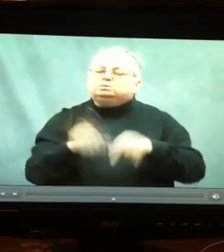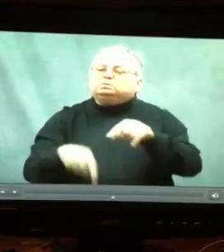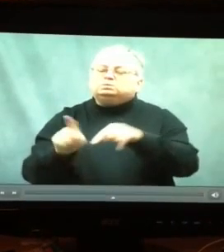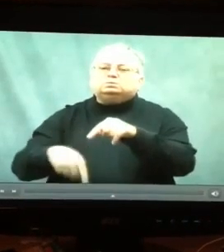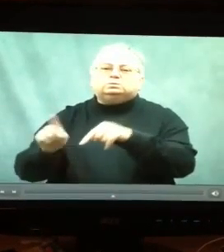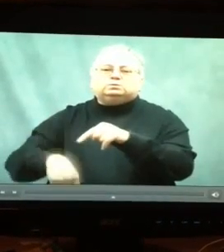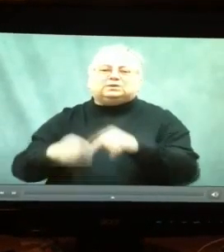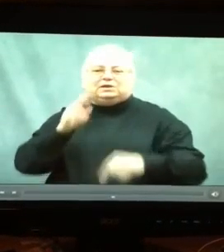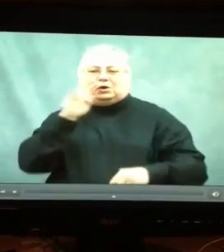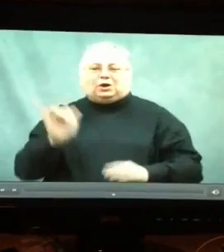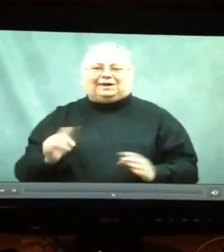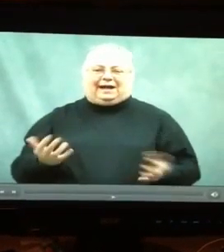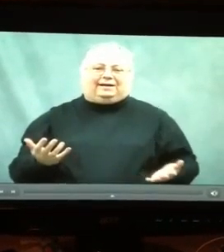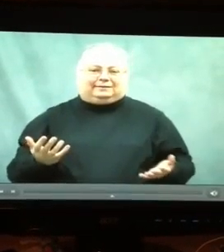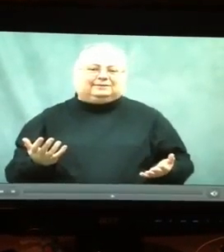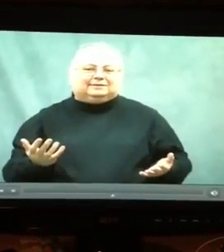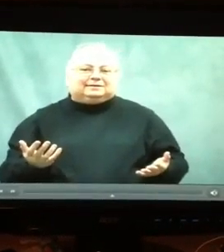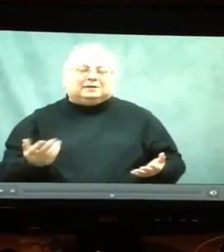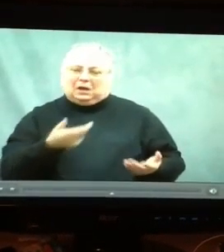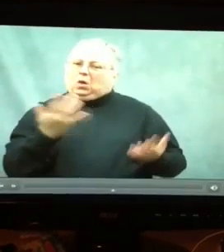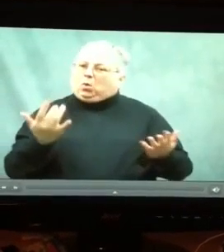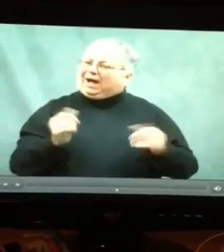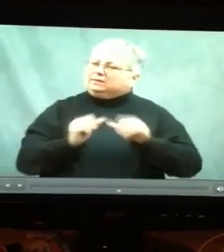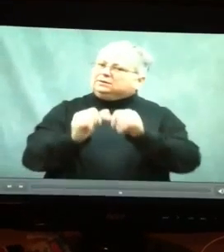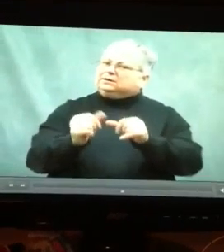access these things for free if you're not supposed to.